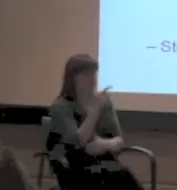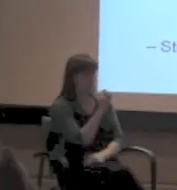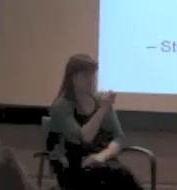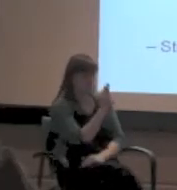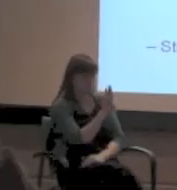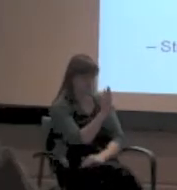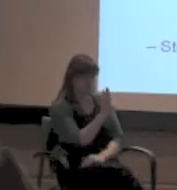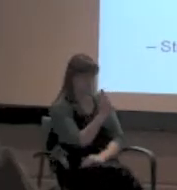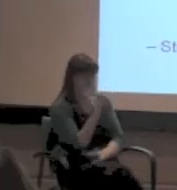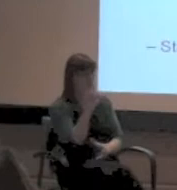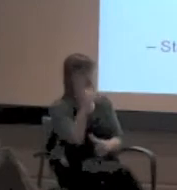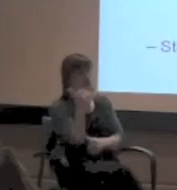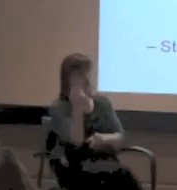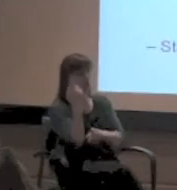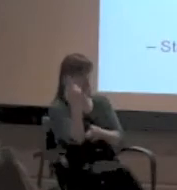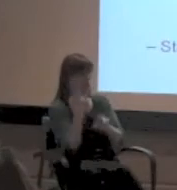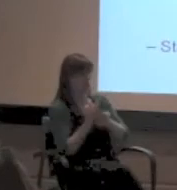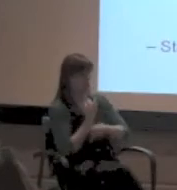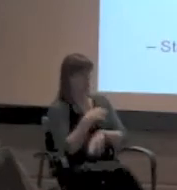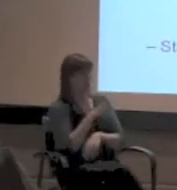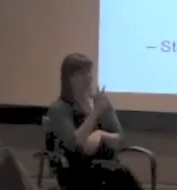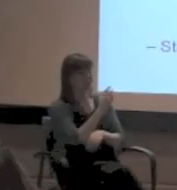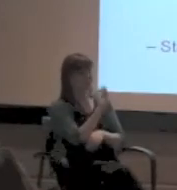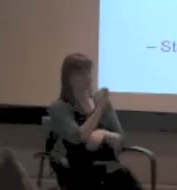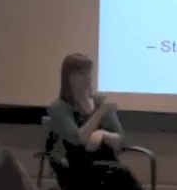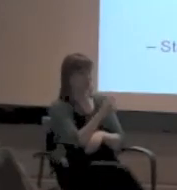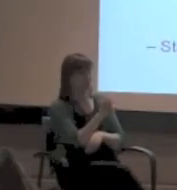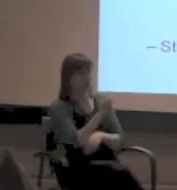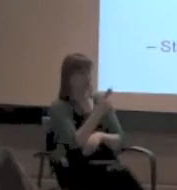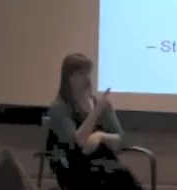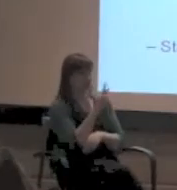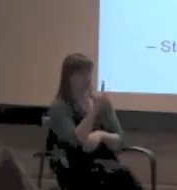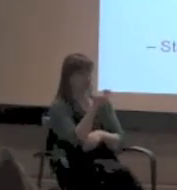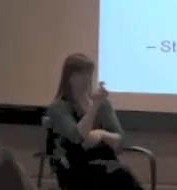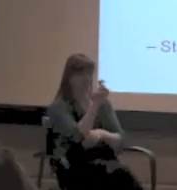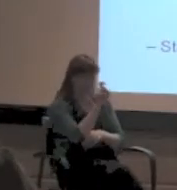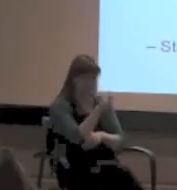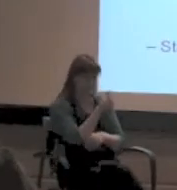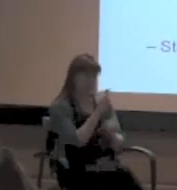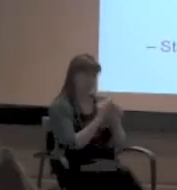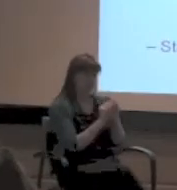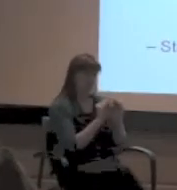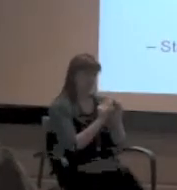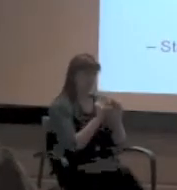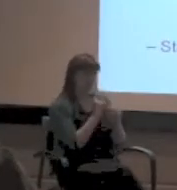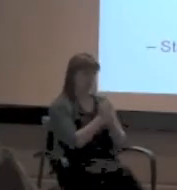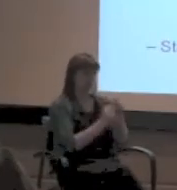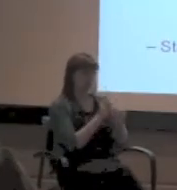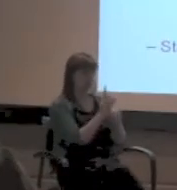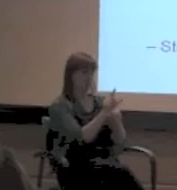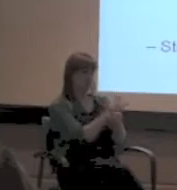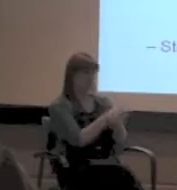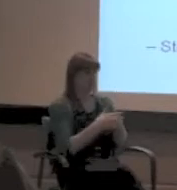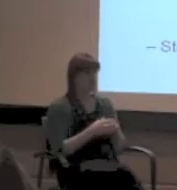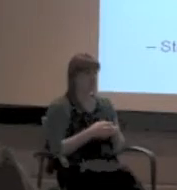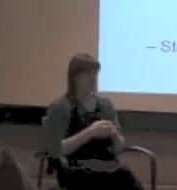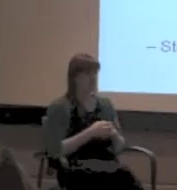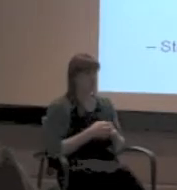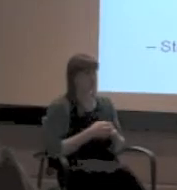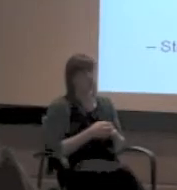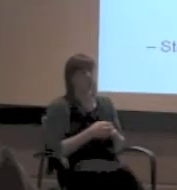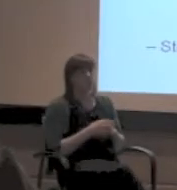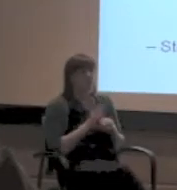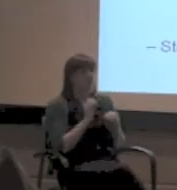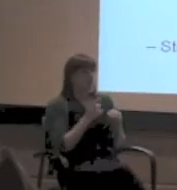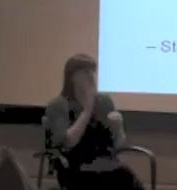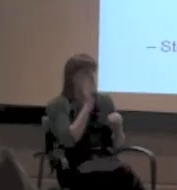group. That 60% of shunts have to be fixed in 2 years. So I mean,